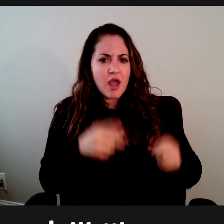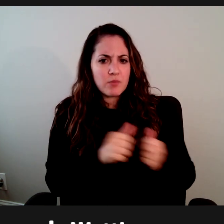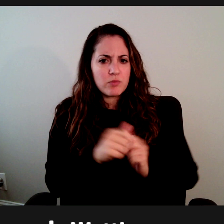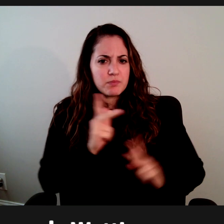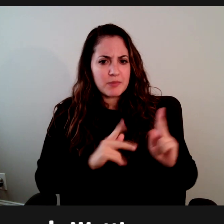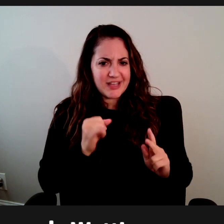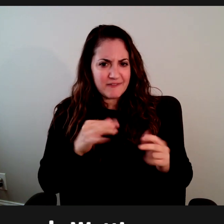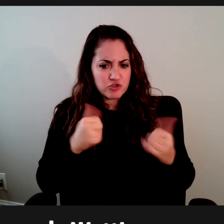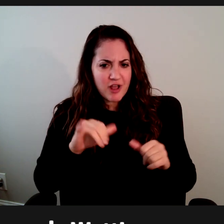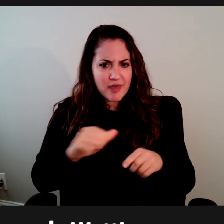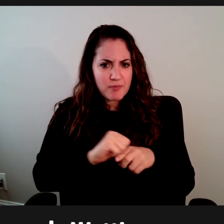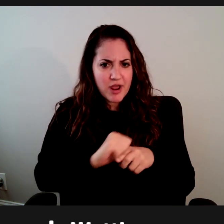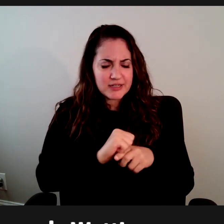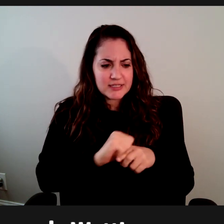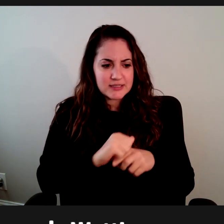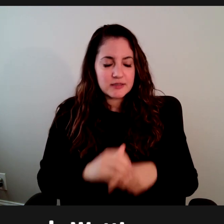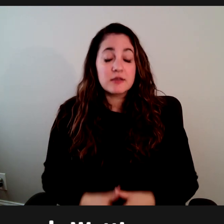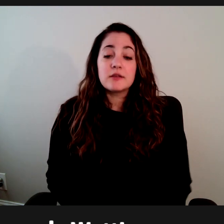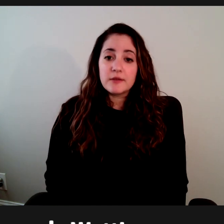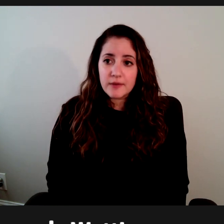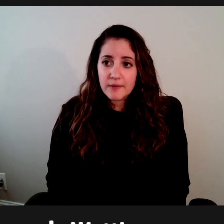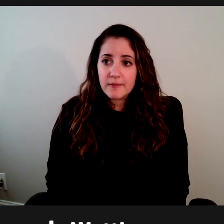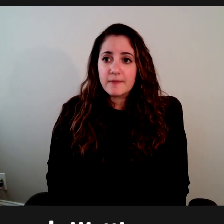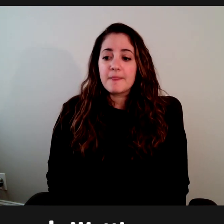hear happens to people? Yeah.